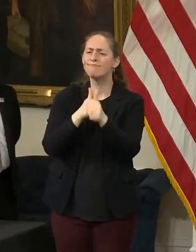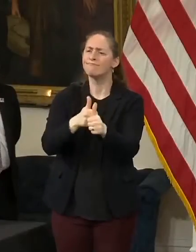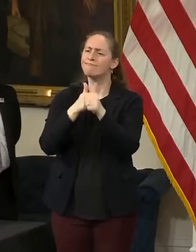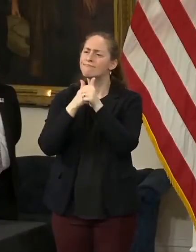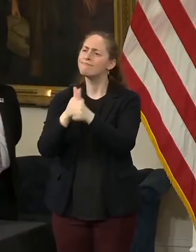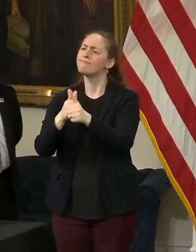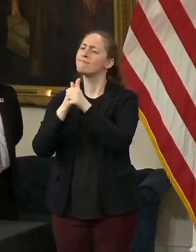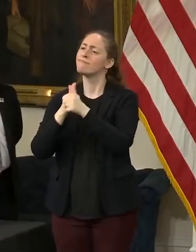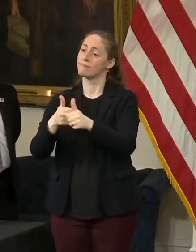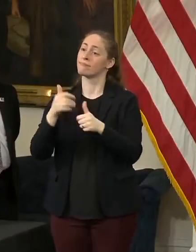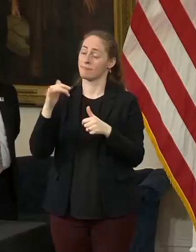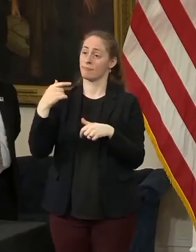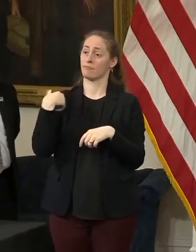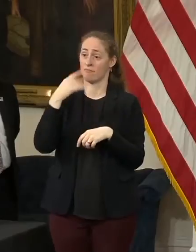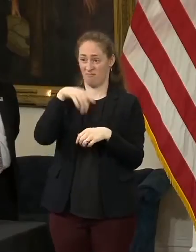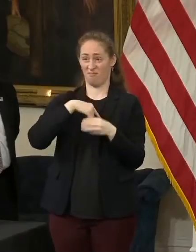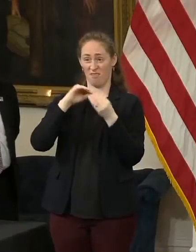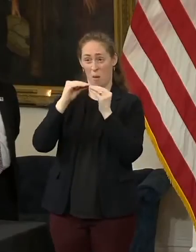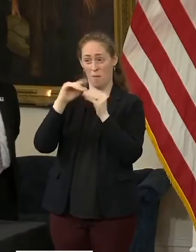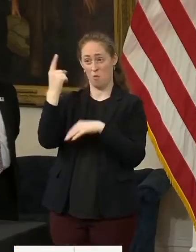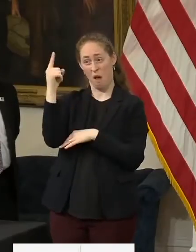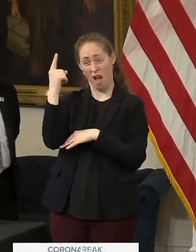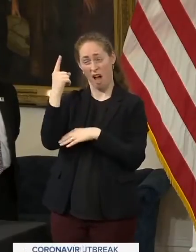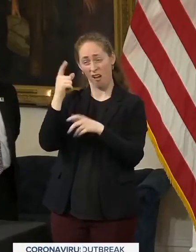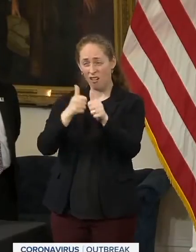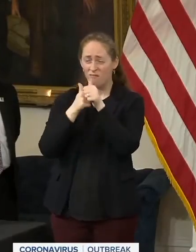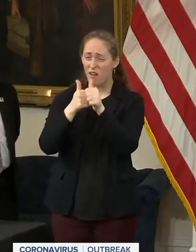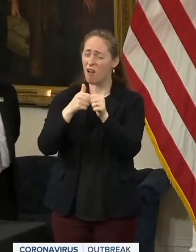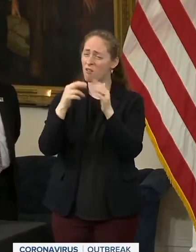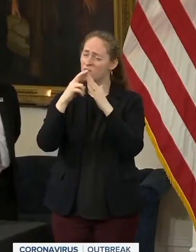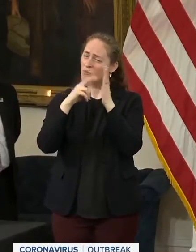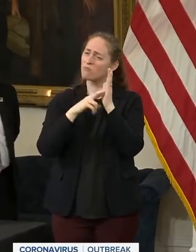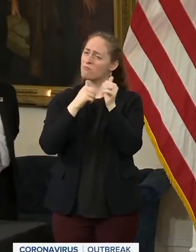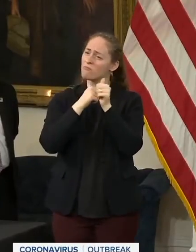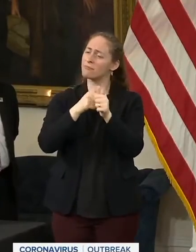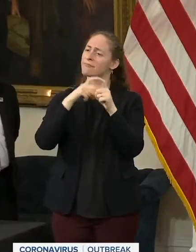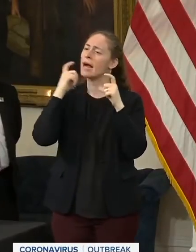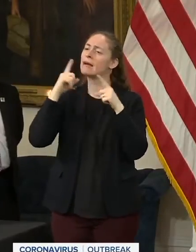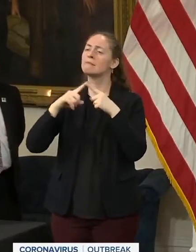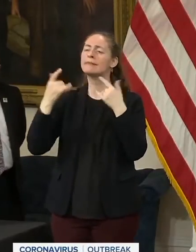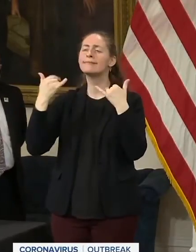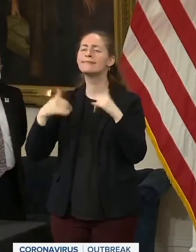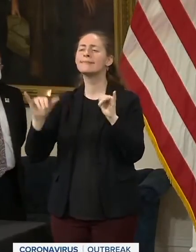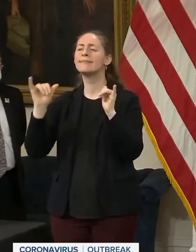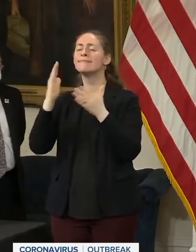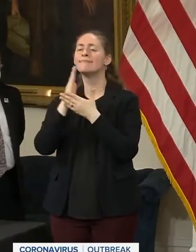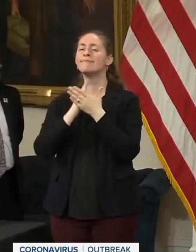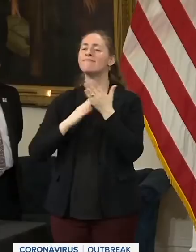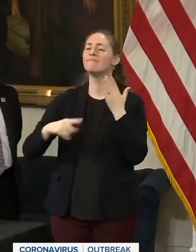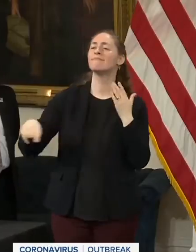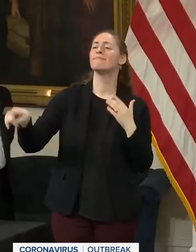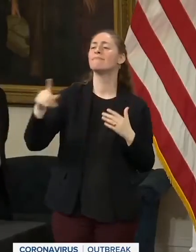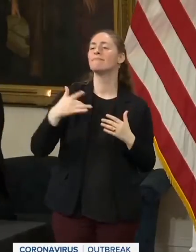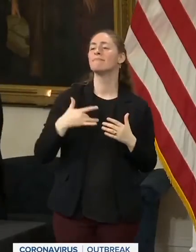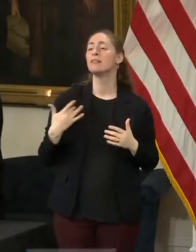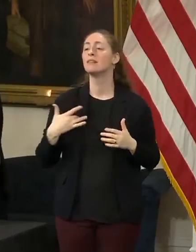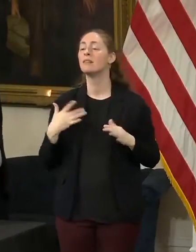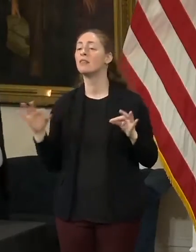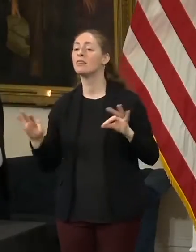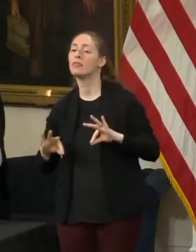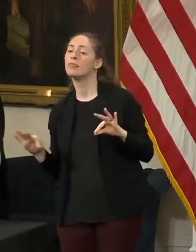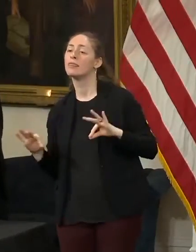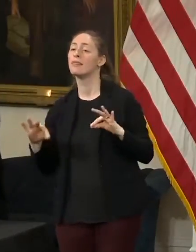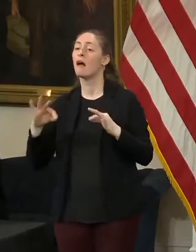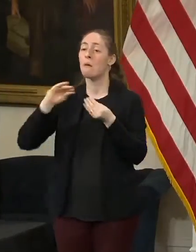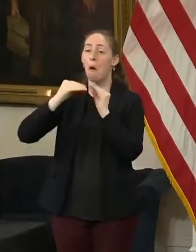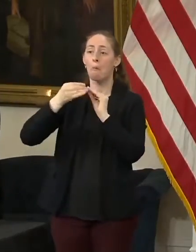don't want to do is have everybody get complacent and have these crazy variants out there that, you know, there's kindling out there still,